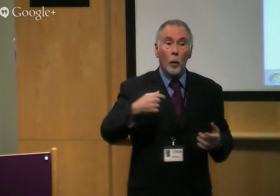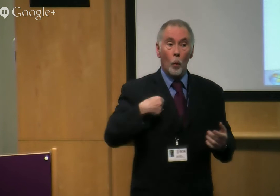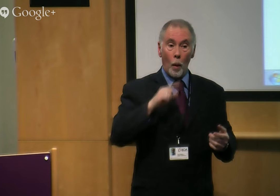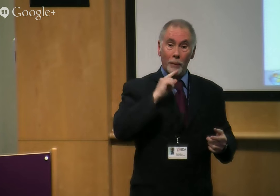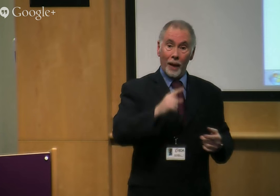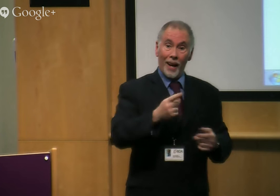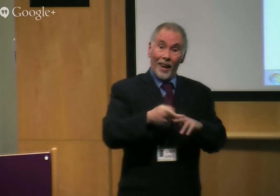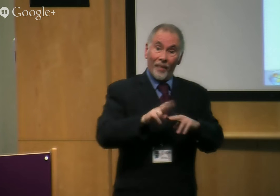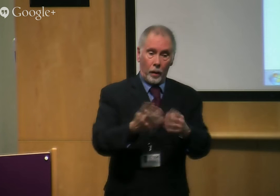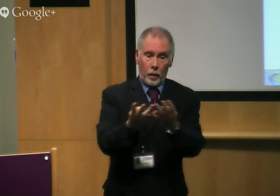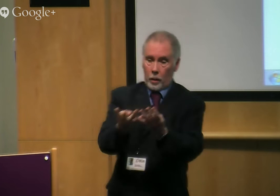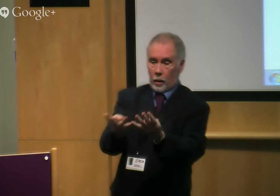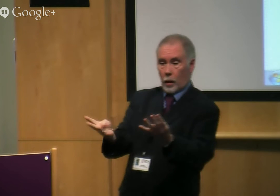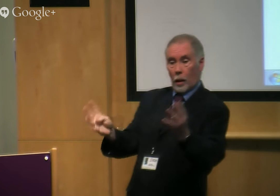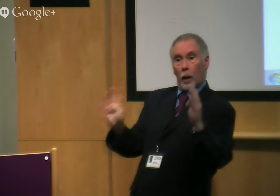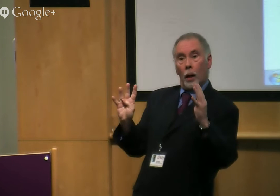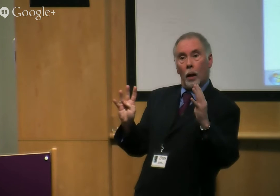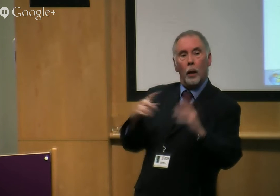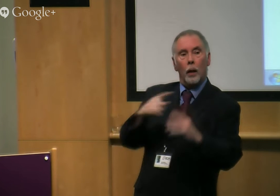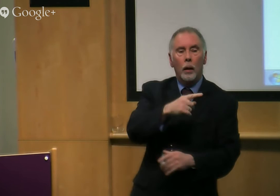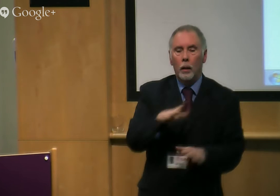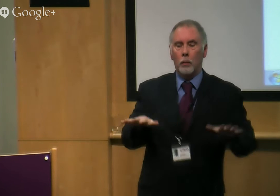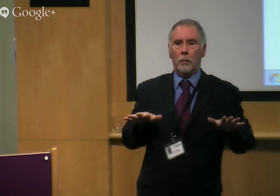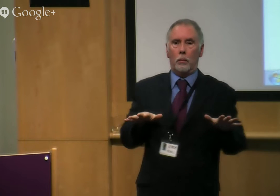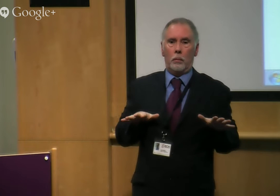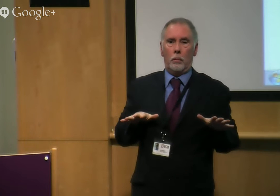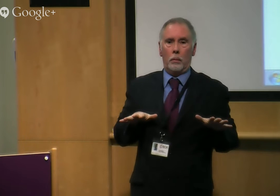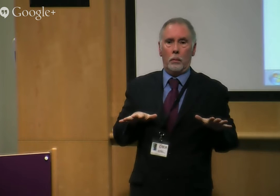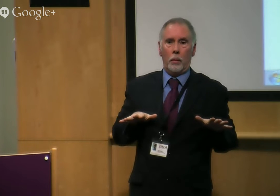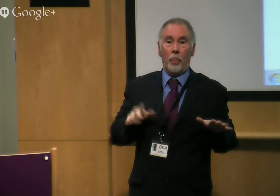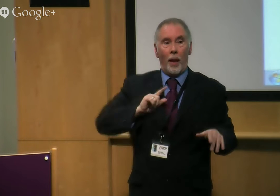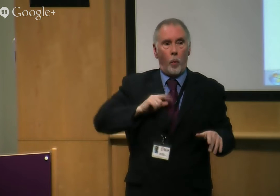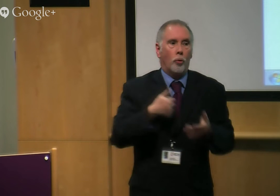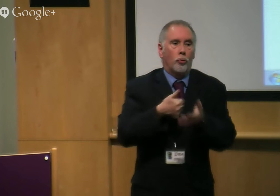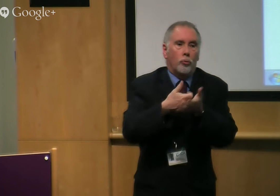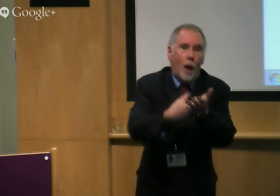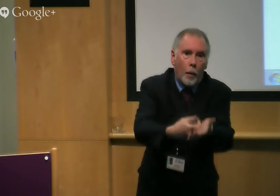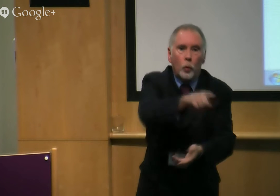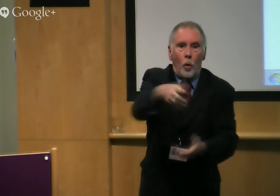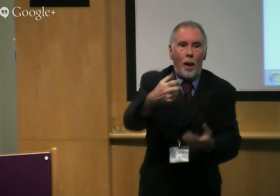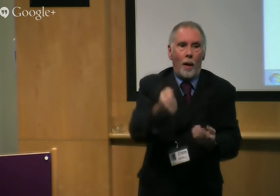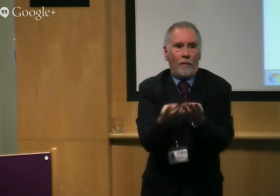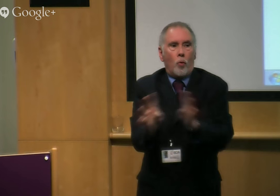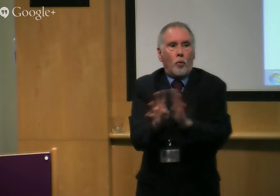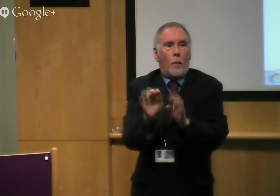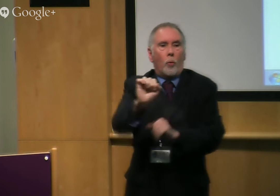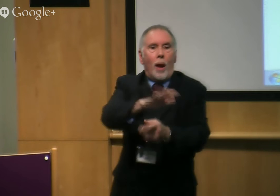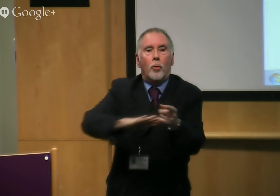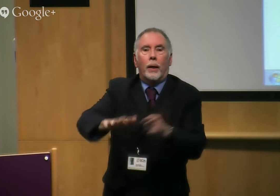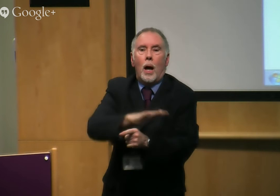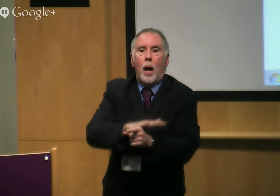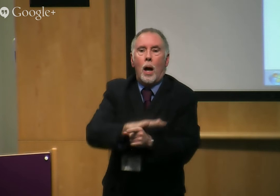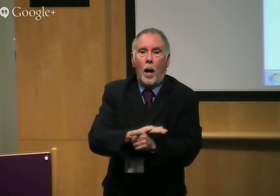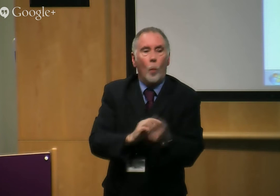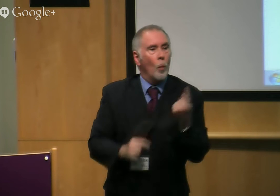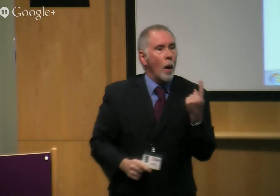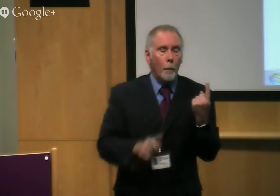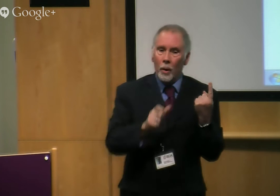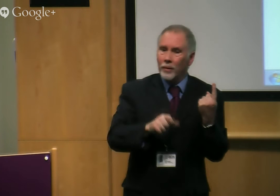fundamentally another question that was raised is that ultimately it comes back to PALS and the PALS service. But I would recommend